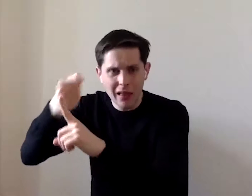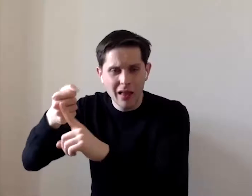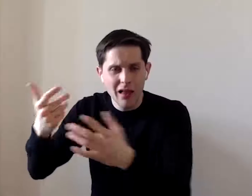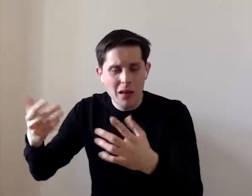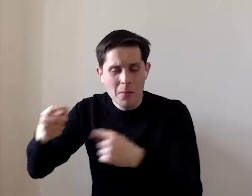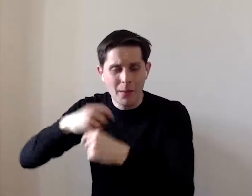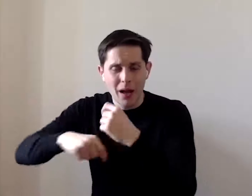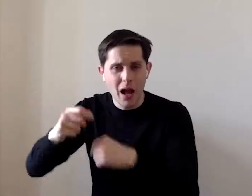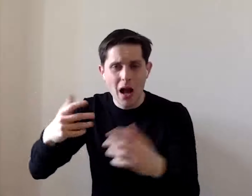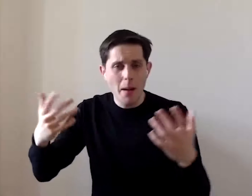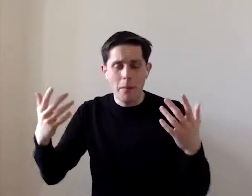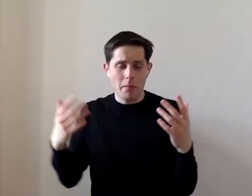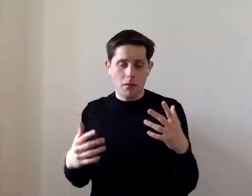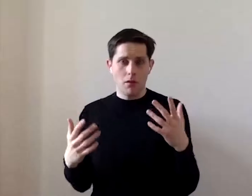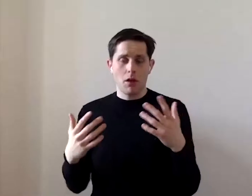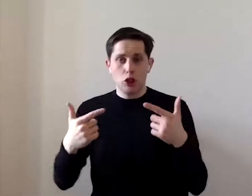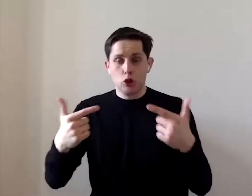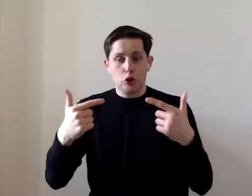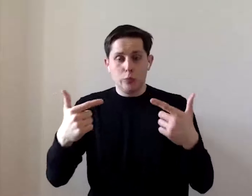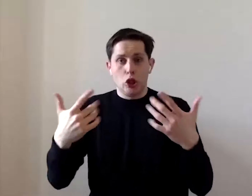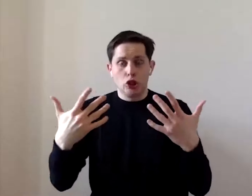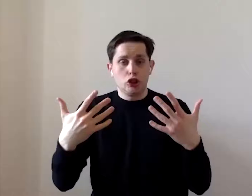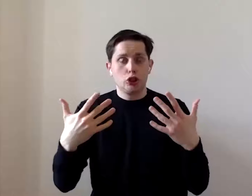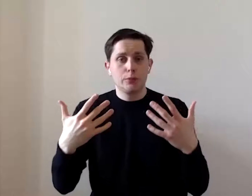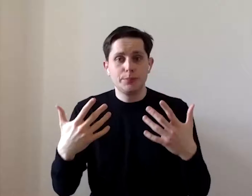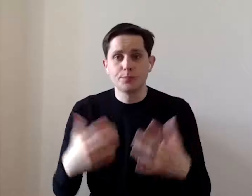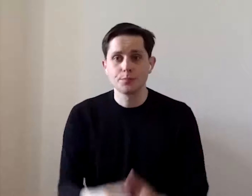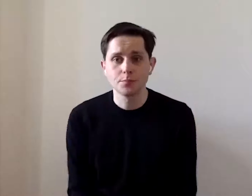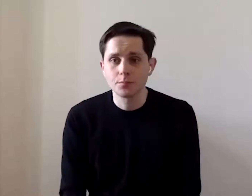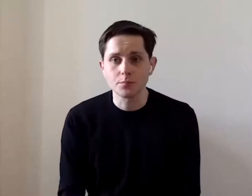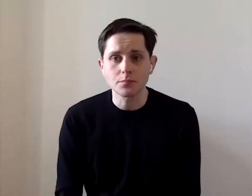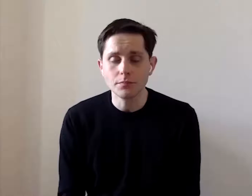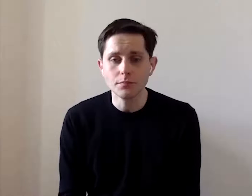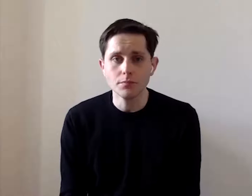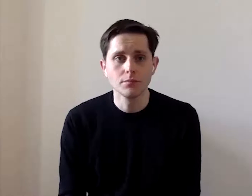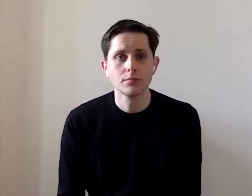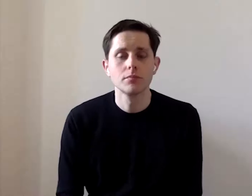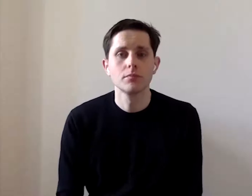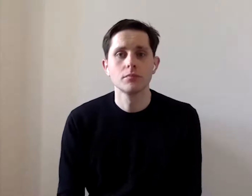basically doing admin and like fighting bureaucracy and trying to kind of undo all this red tape in order to get basic